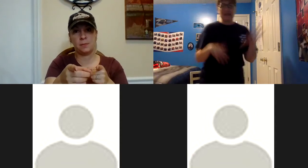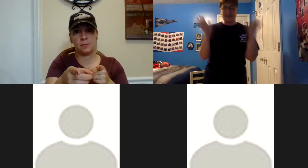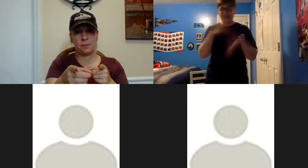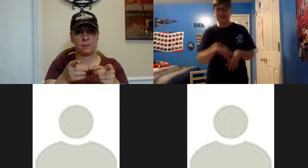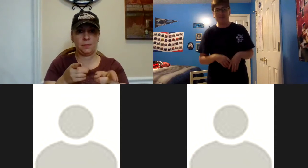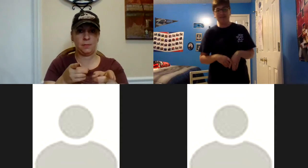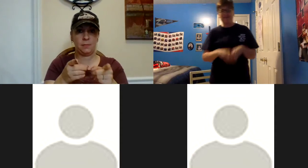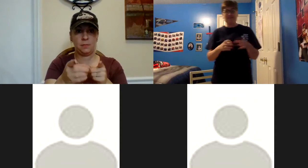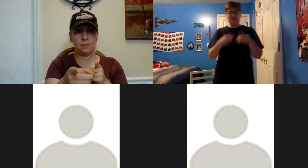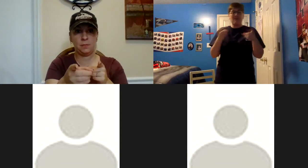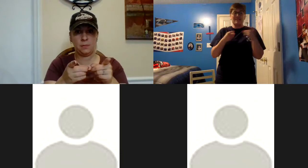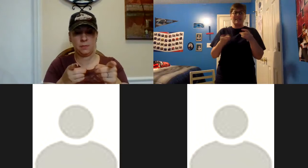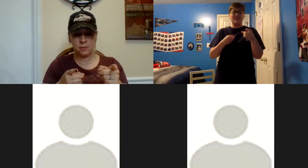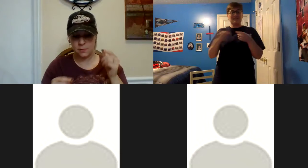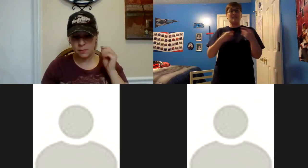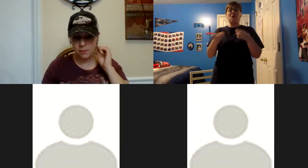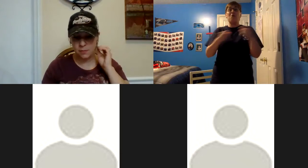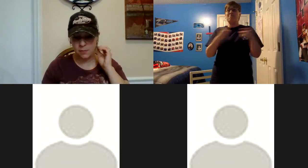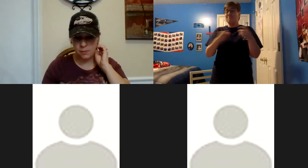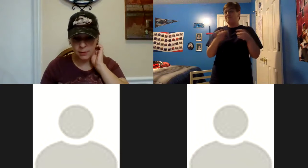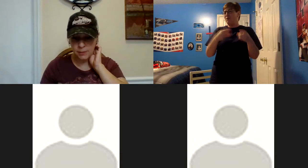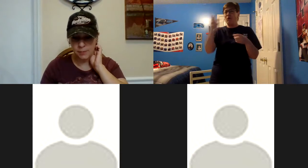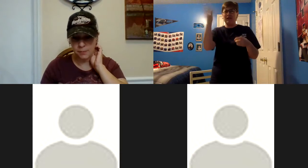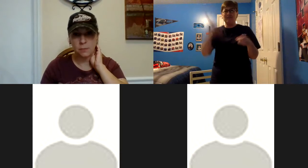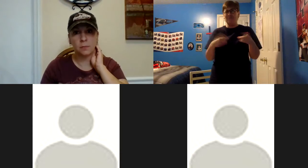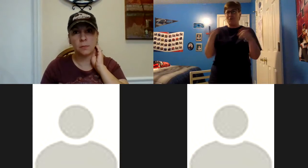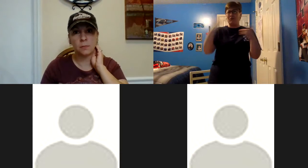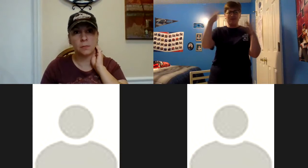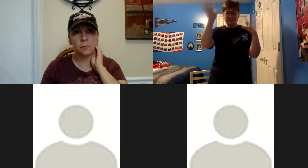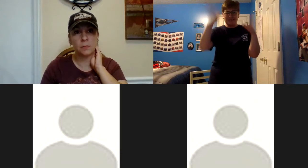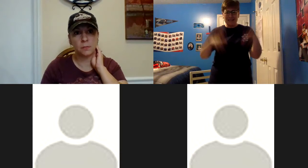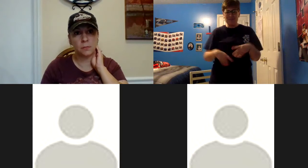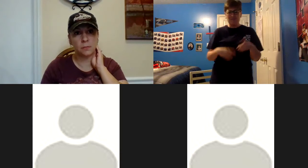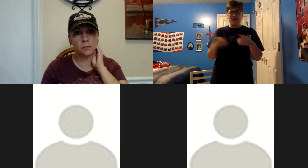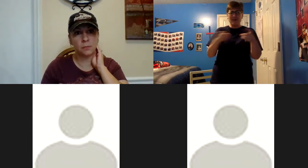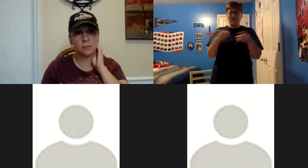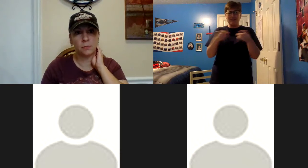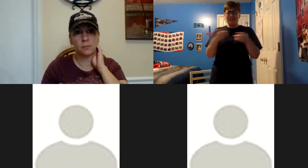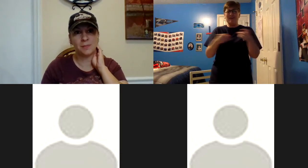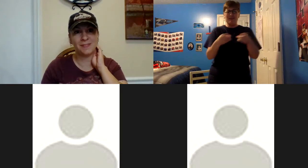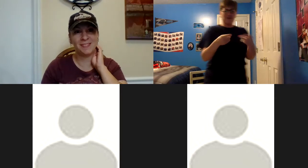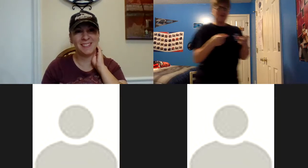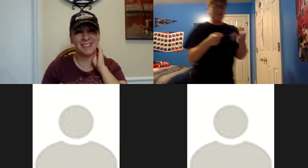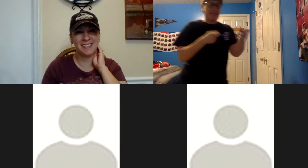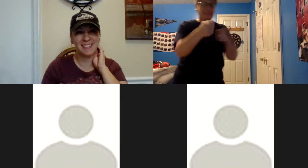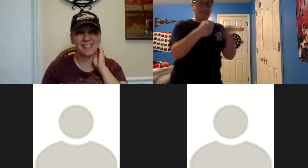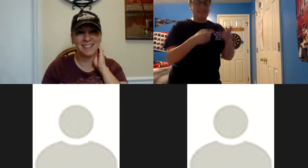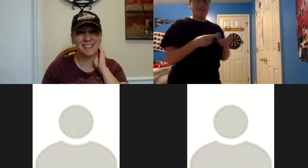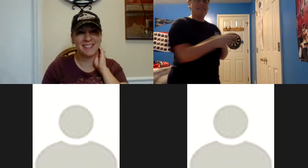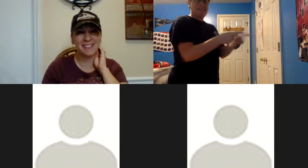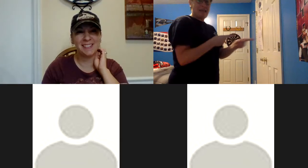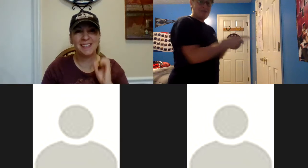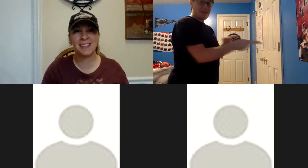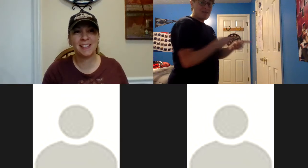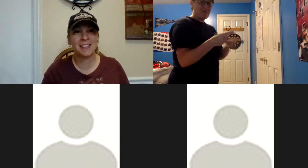video, but I didn't. But that's what I was thinking. I was like, you know, Culkin, whatever his name is, Macaulay Culkin, you know, doing like this. I'm